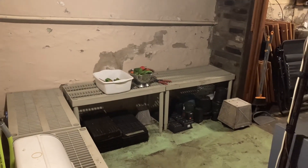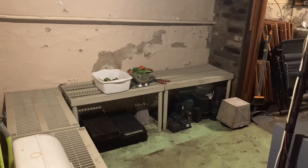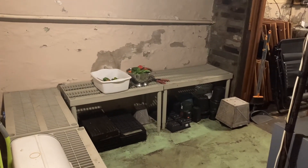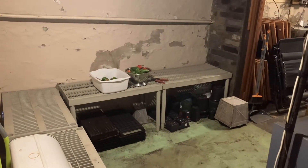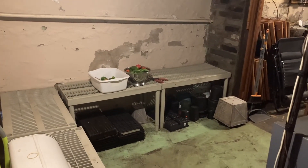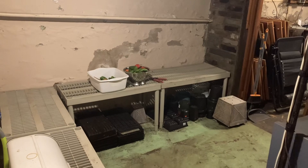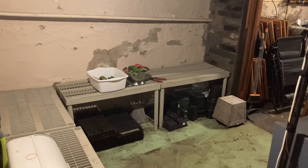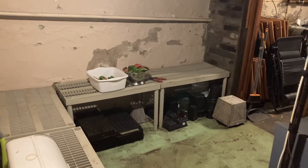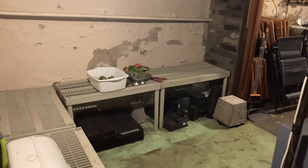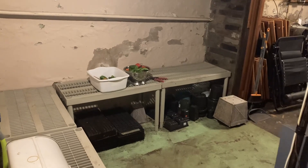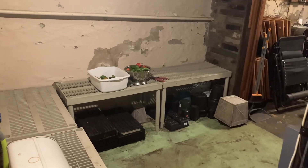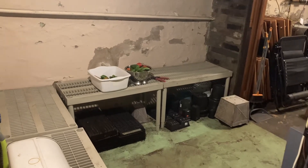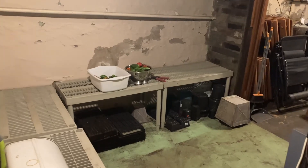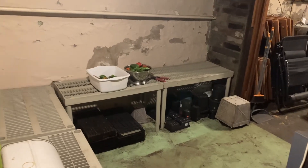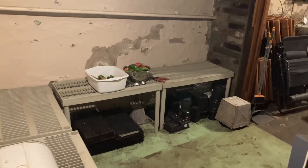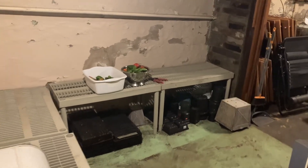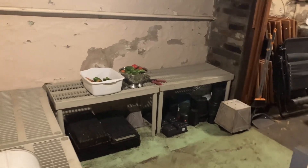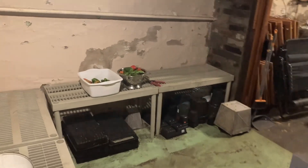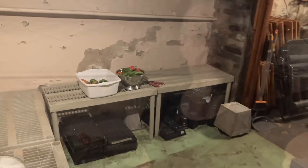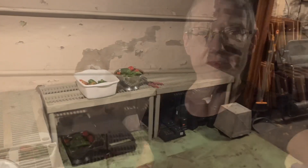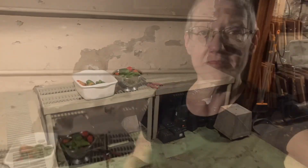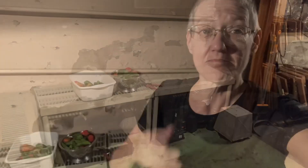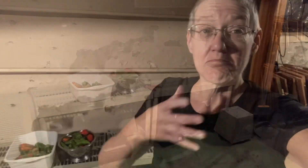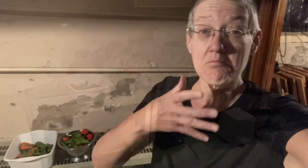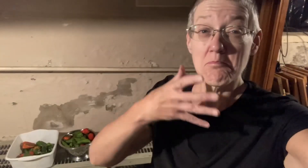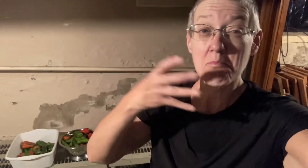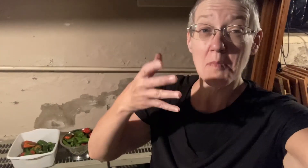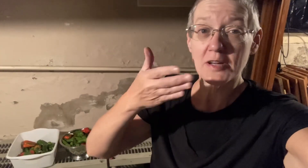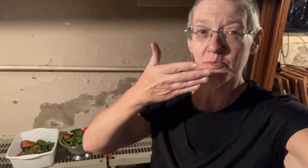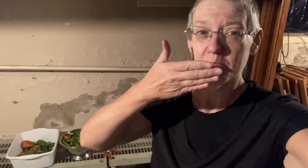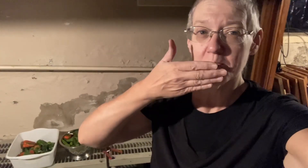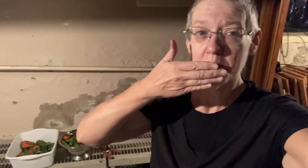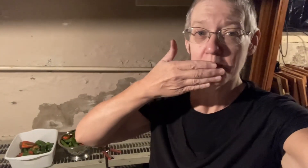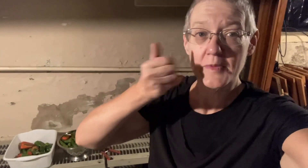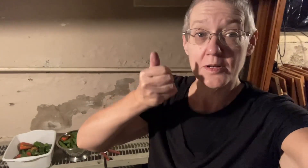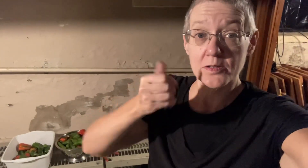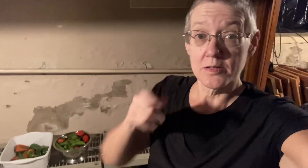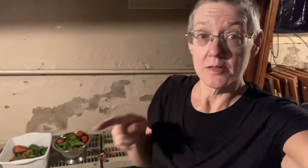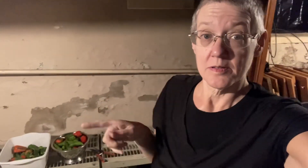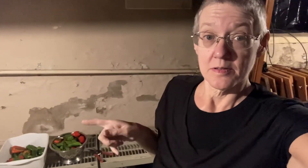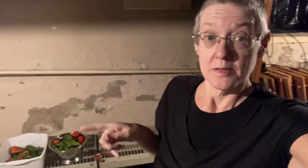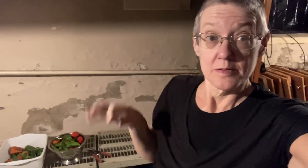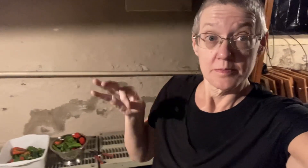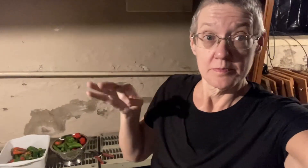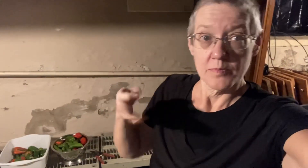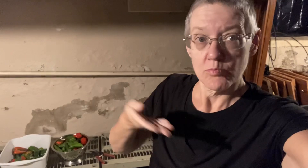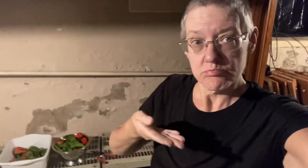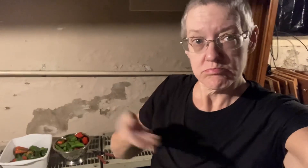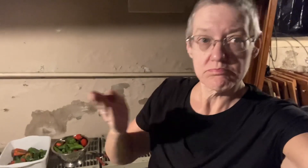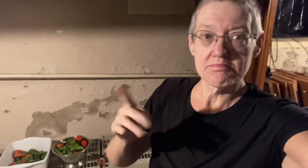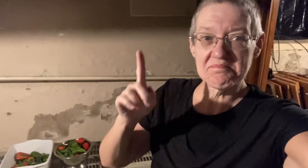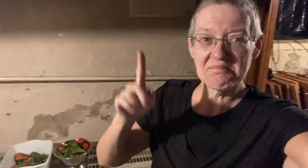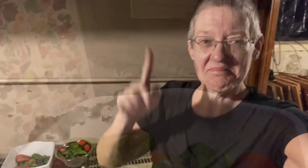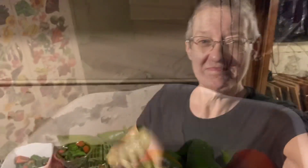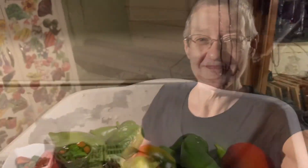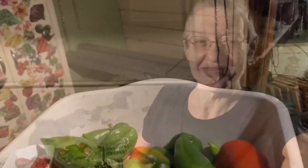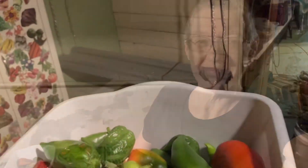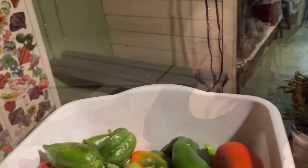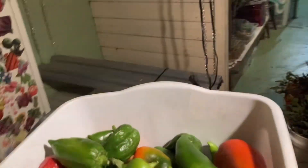to sweep this floor. Oh, this looks much better. Now let's bring up the peppers.